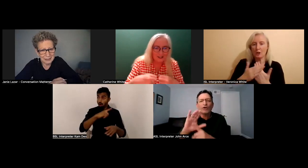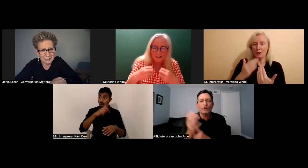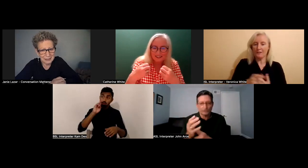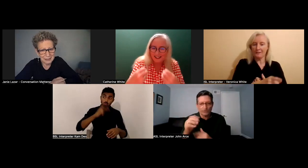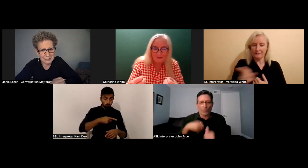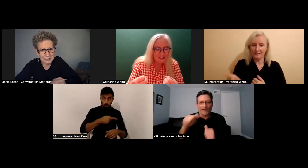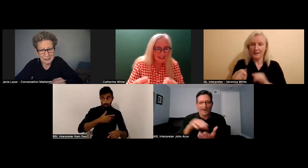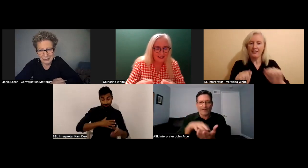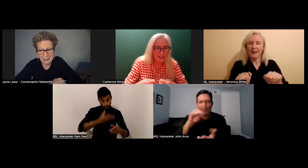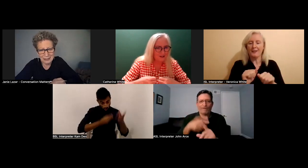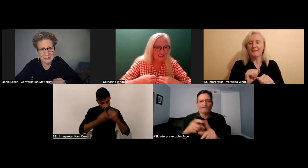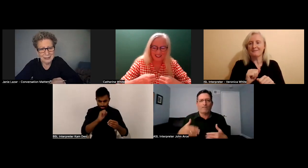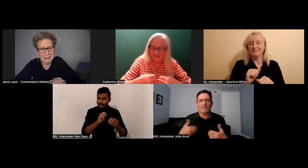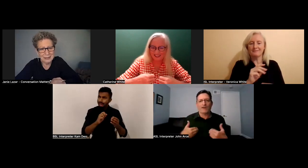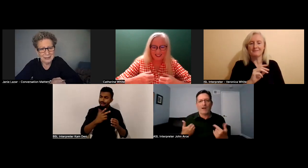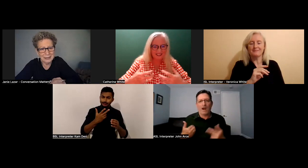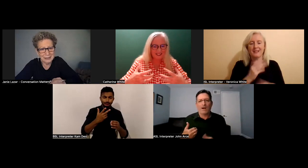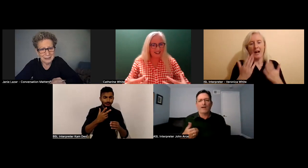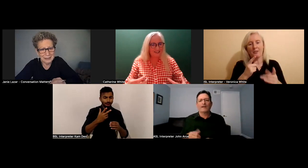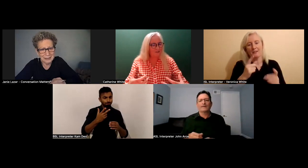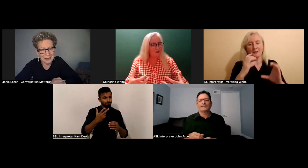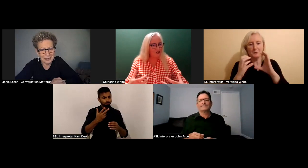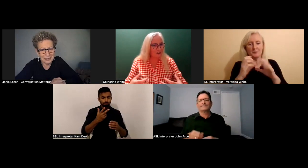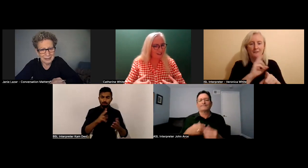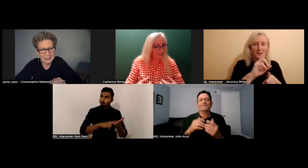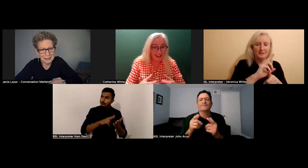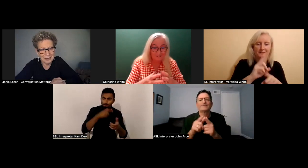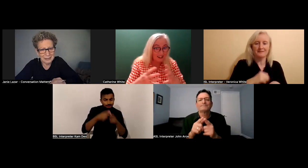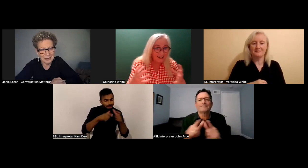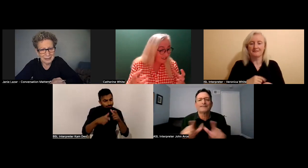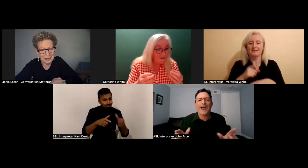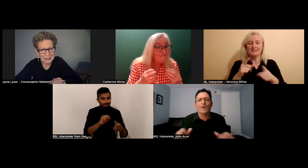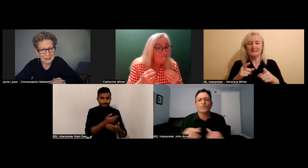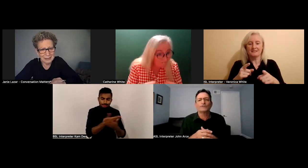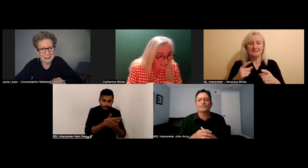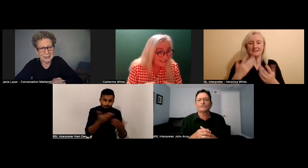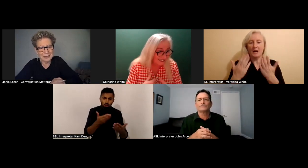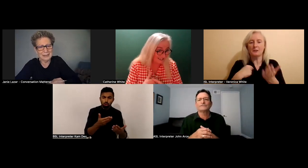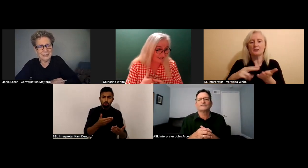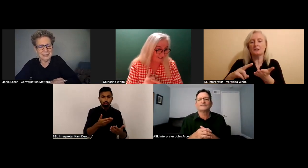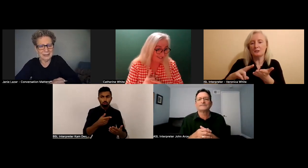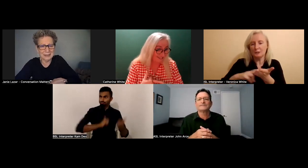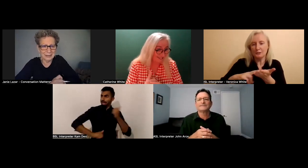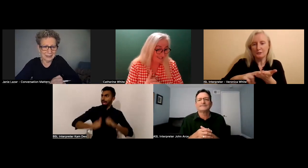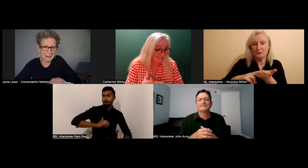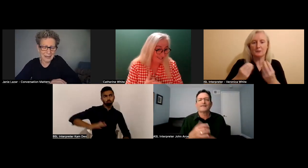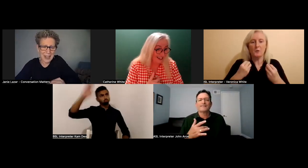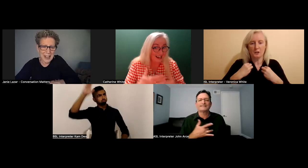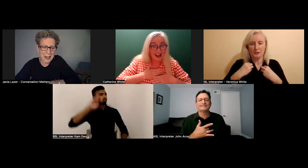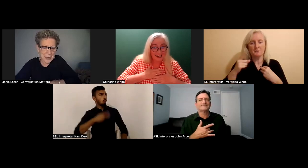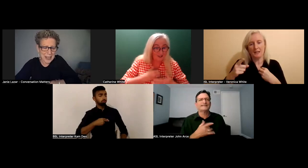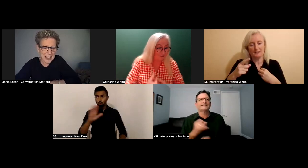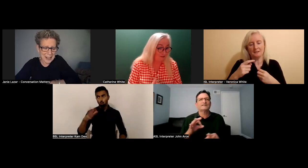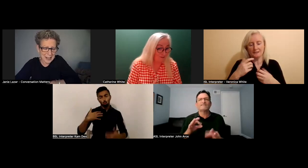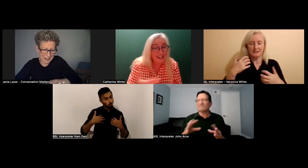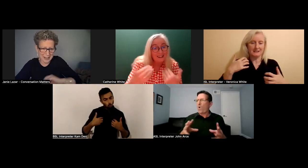that they use, the language that they use, the sense of ownership that they have is fascinating. And